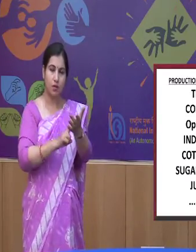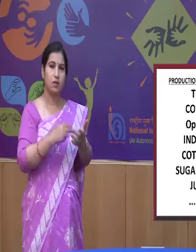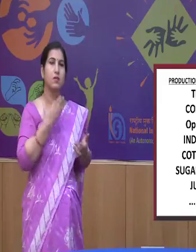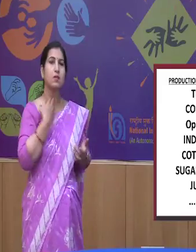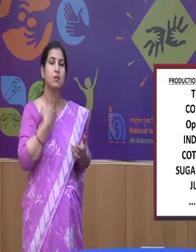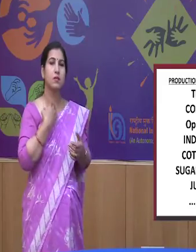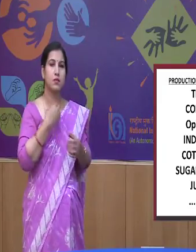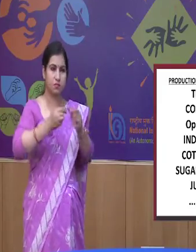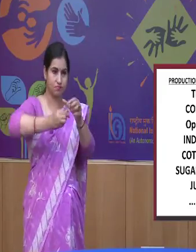sugarcane,